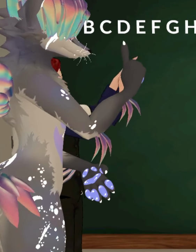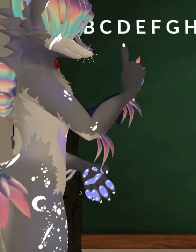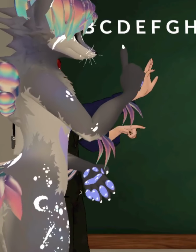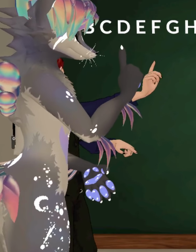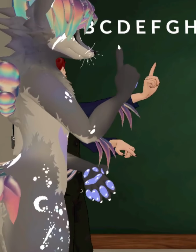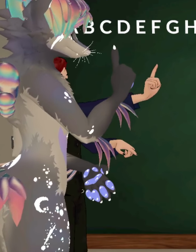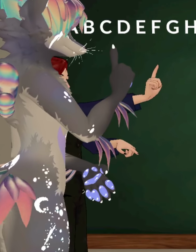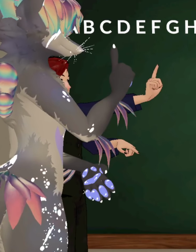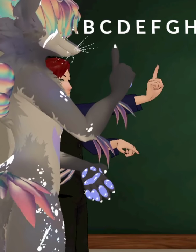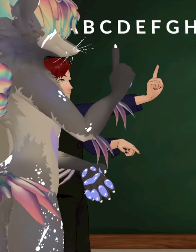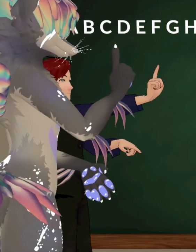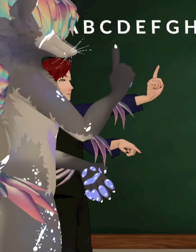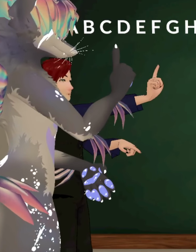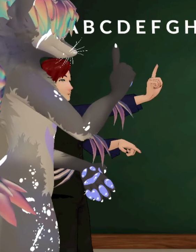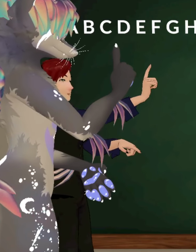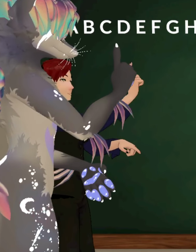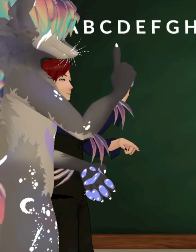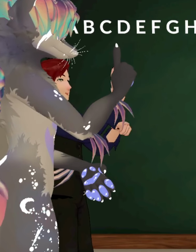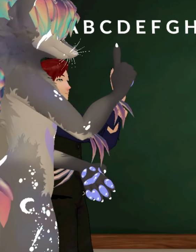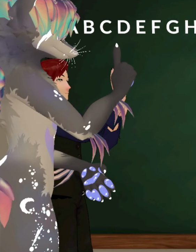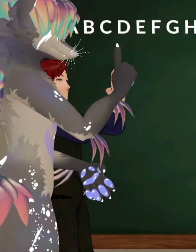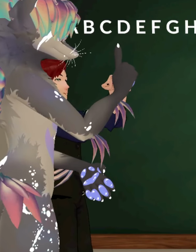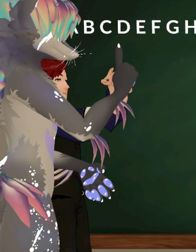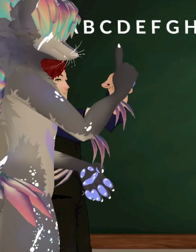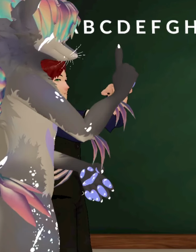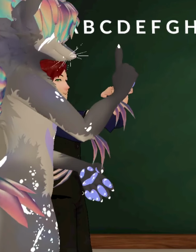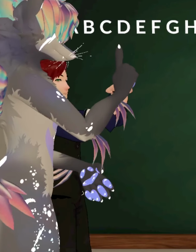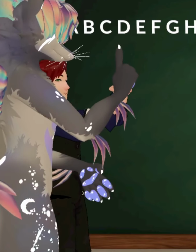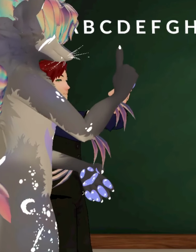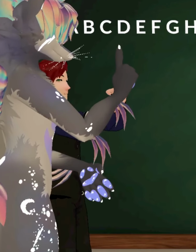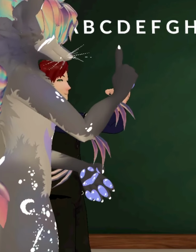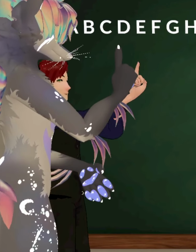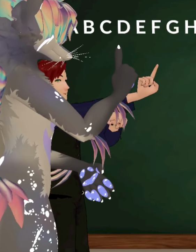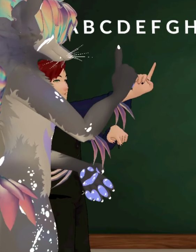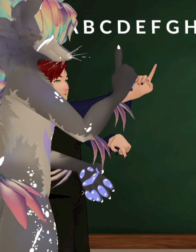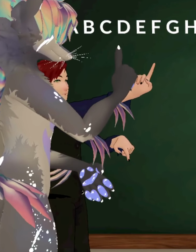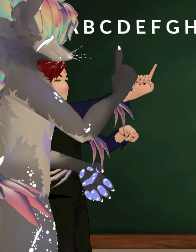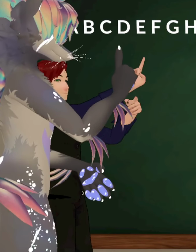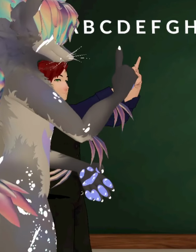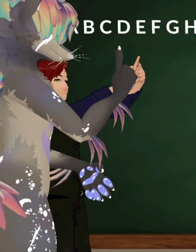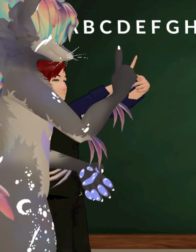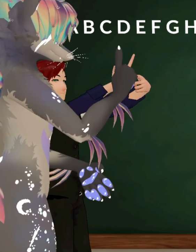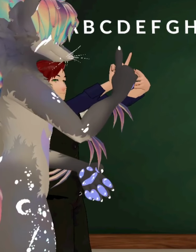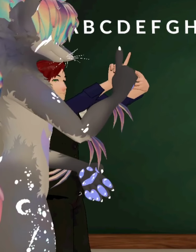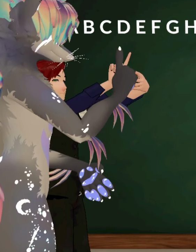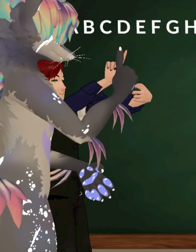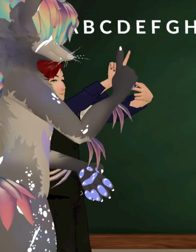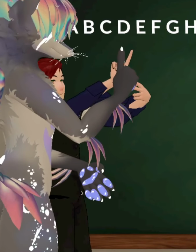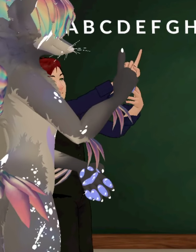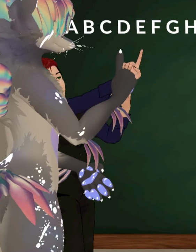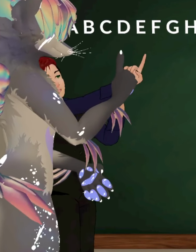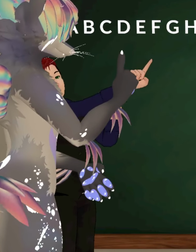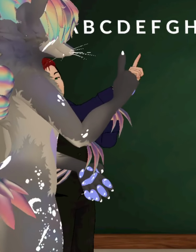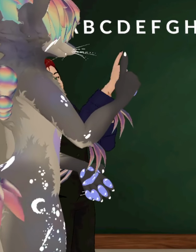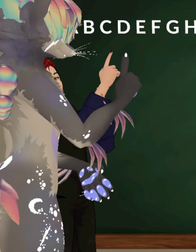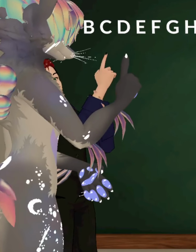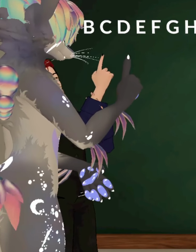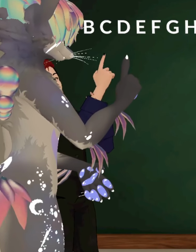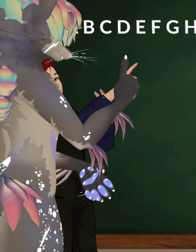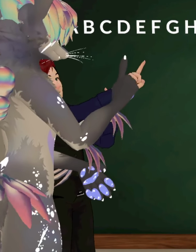D, going to have a one finger up. Again, this is kind of like the shape of a D from this angle, I guess. I don't know, is it D? I